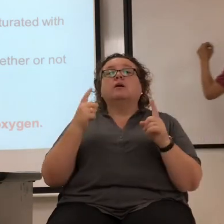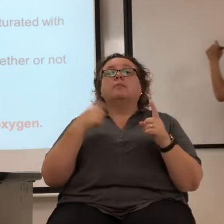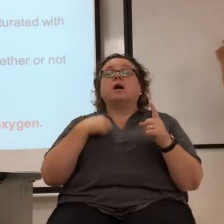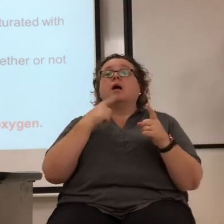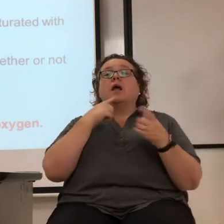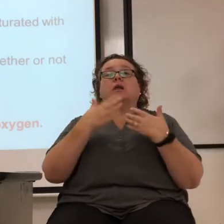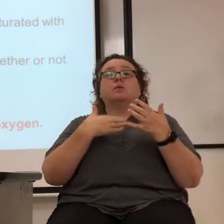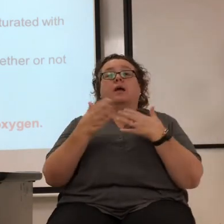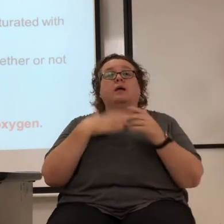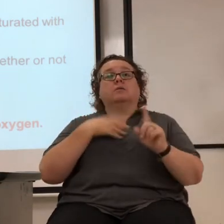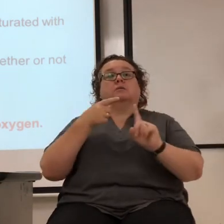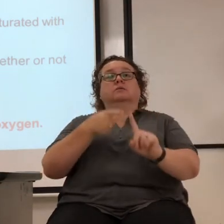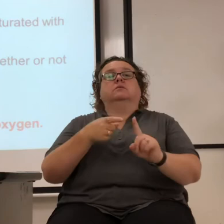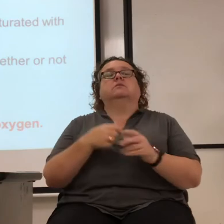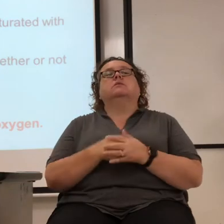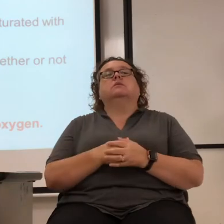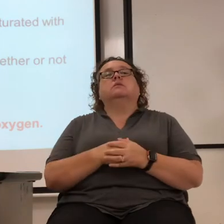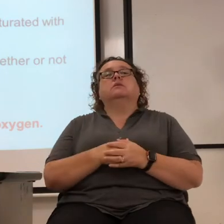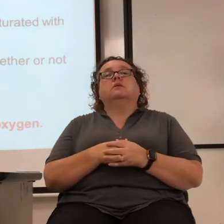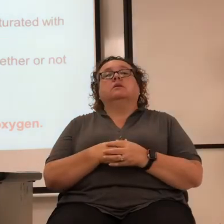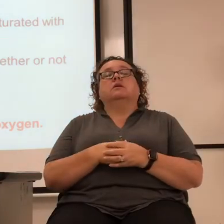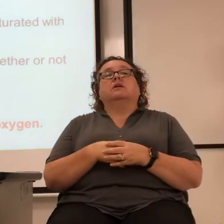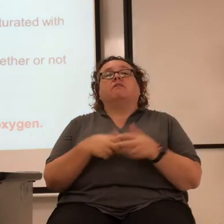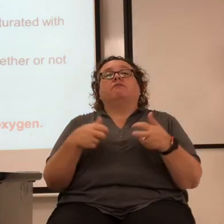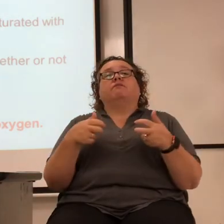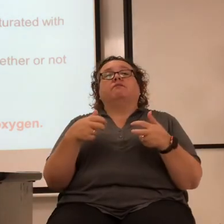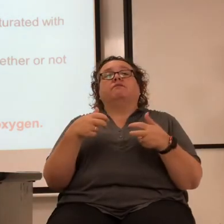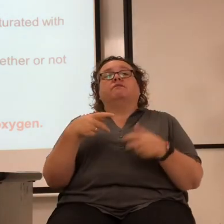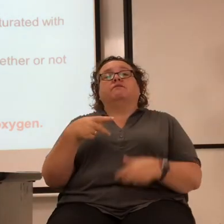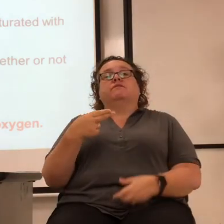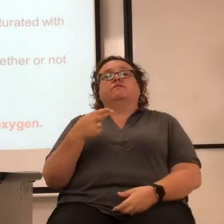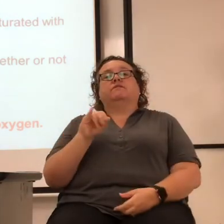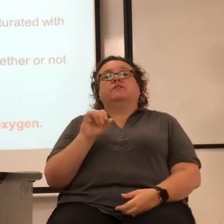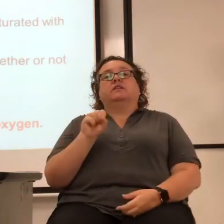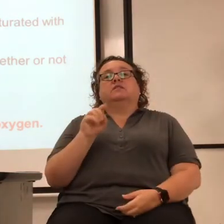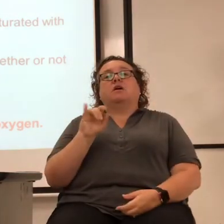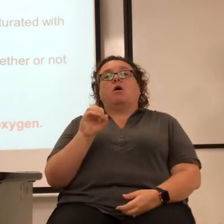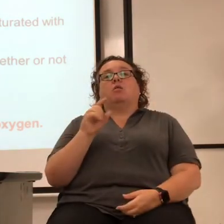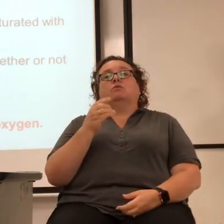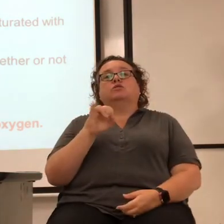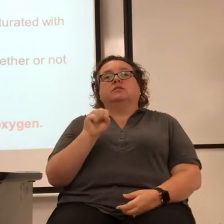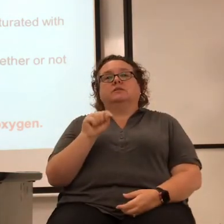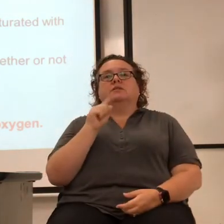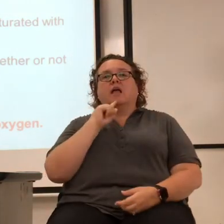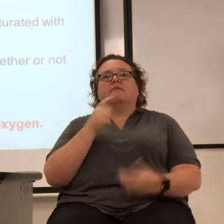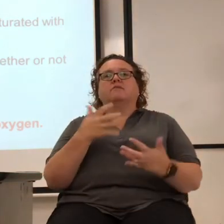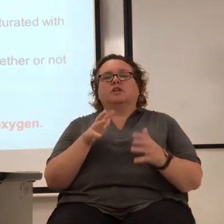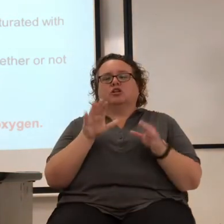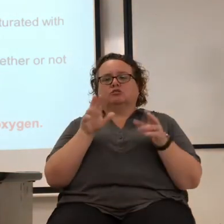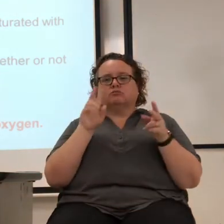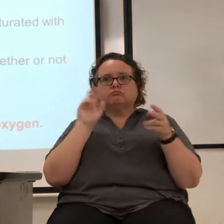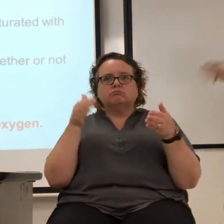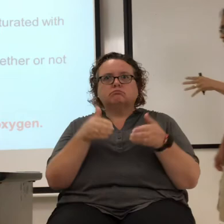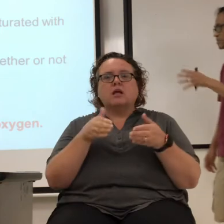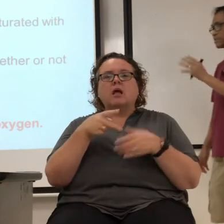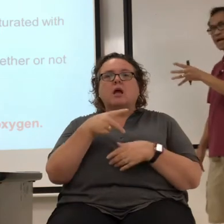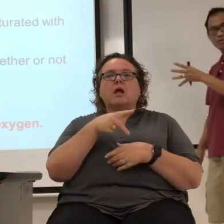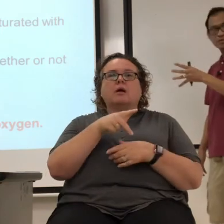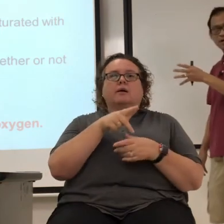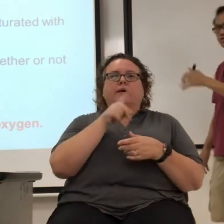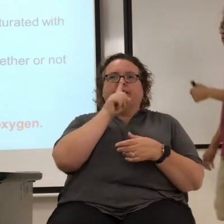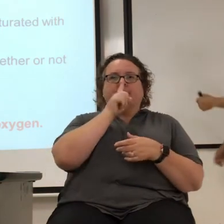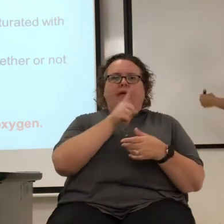getting at is physiologists have plotted the partial pressure of O2